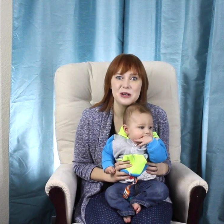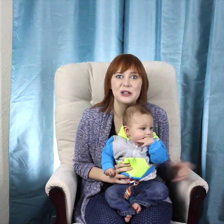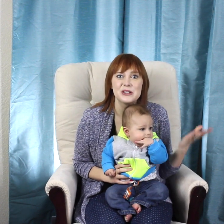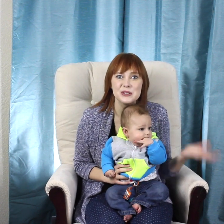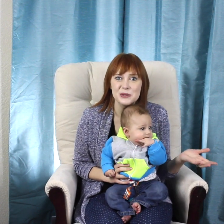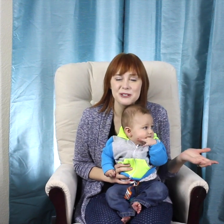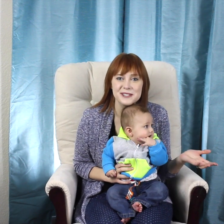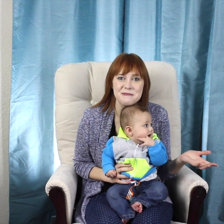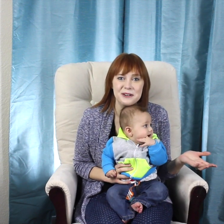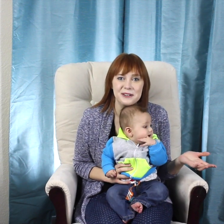milk. Super simple